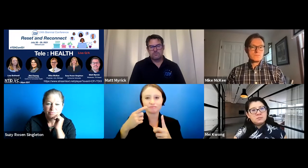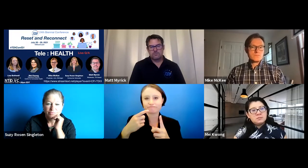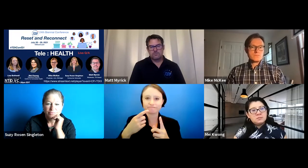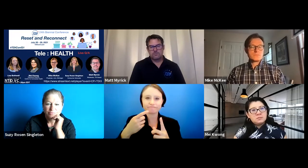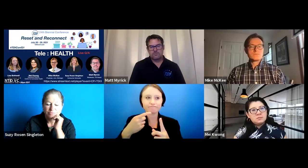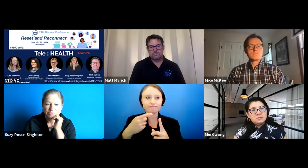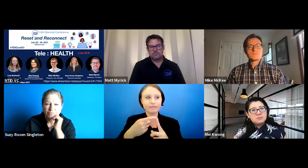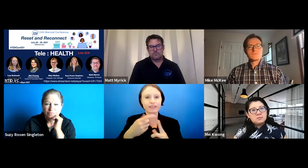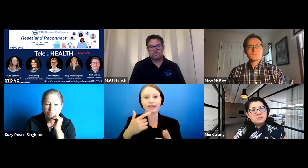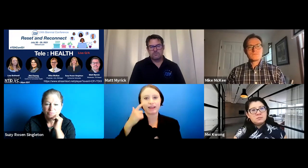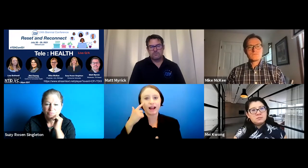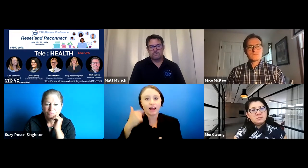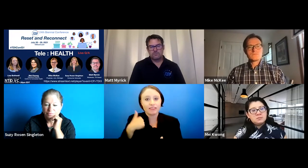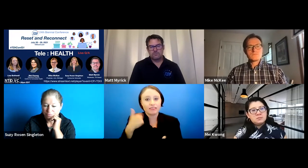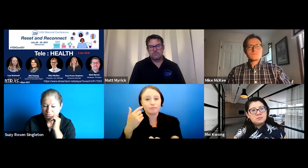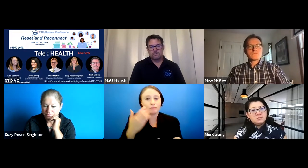The